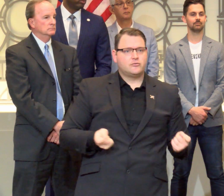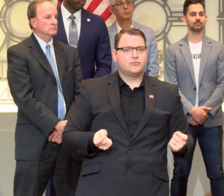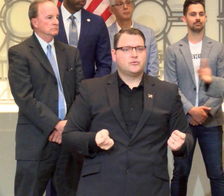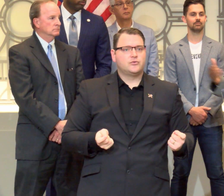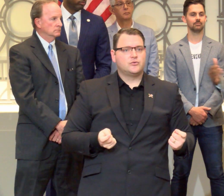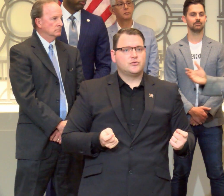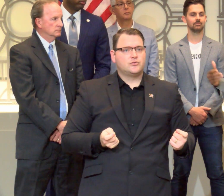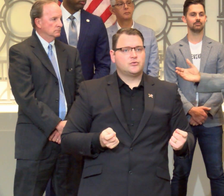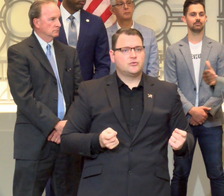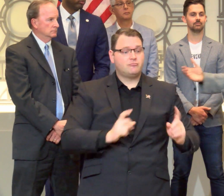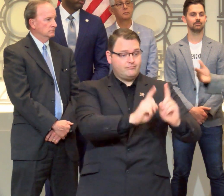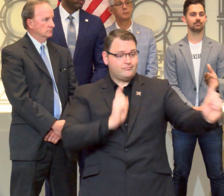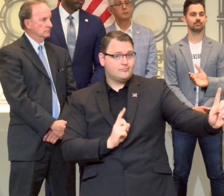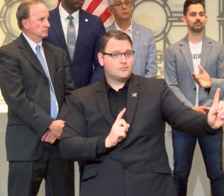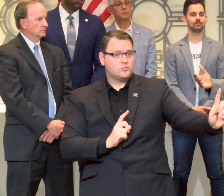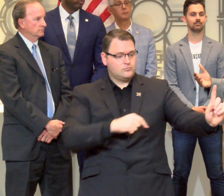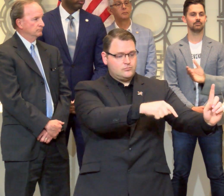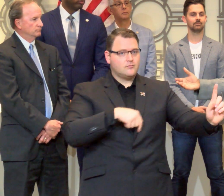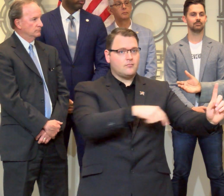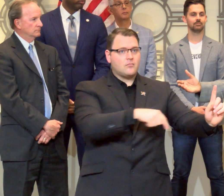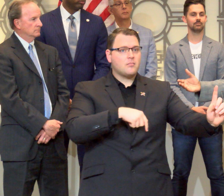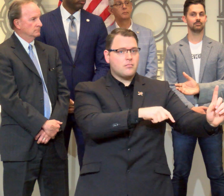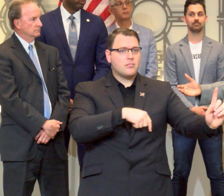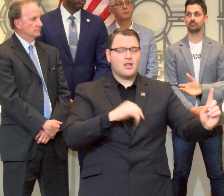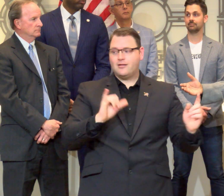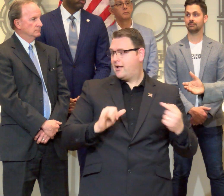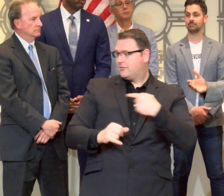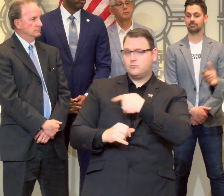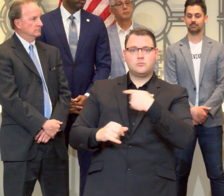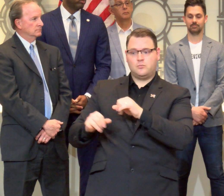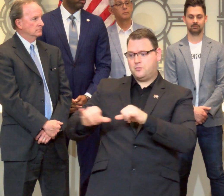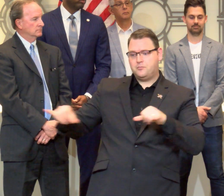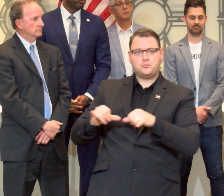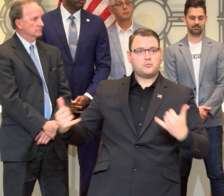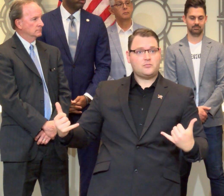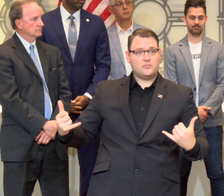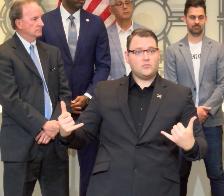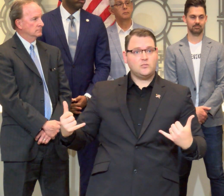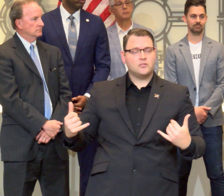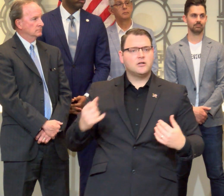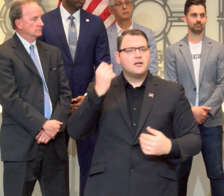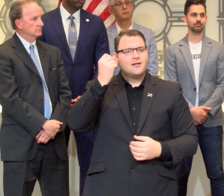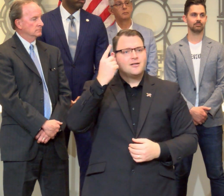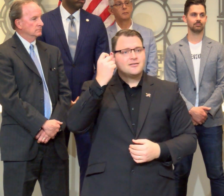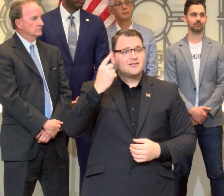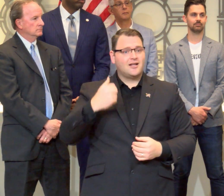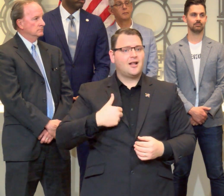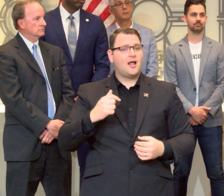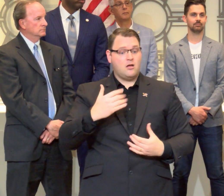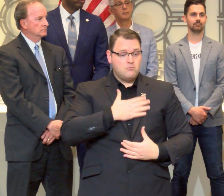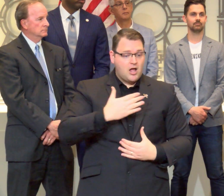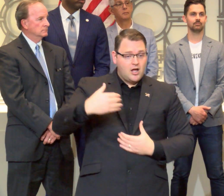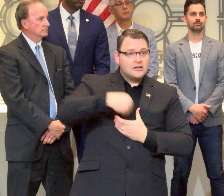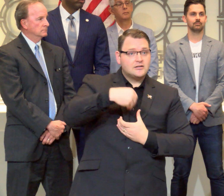being, distance spacing, me from Mayor Pro Tem Martin, but it's also I have to manage my emotional